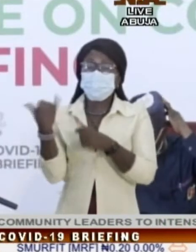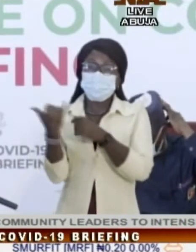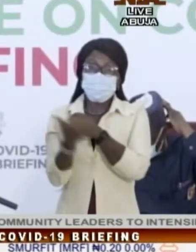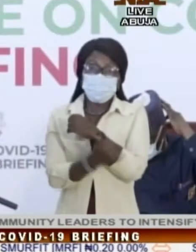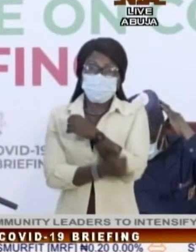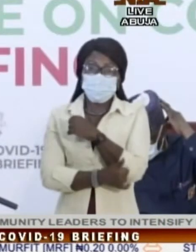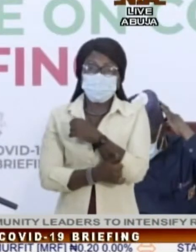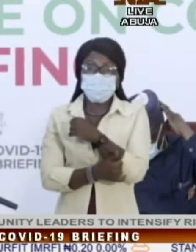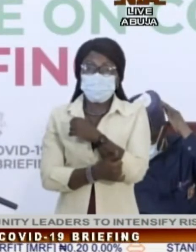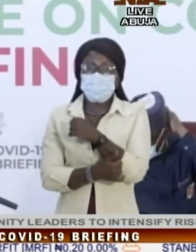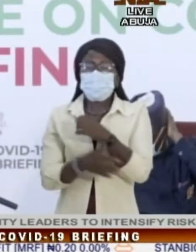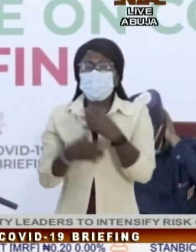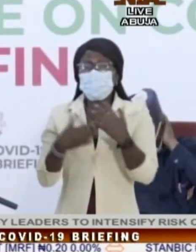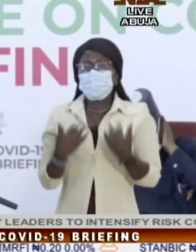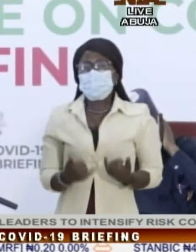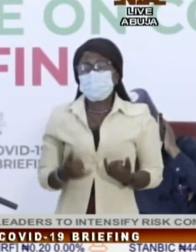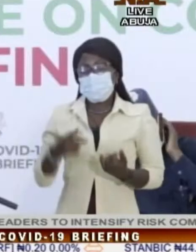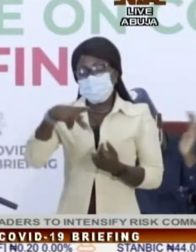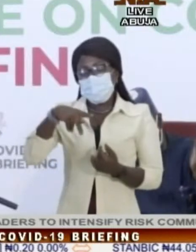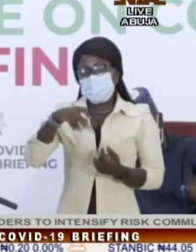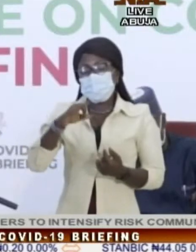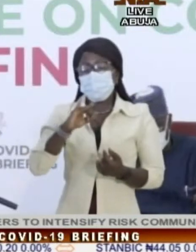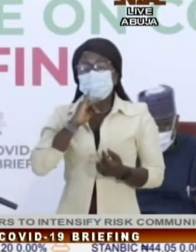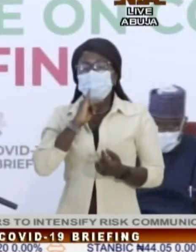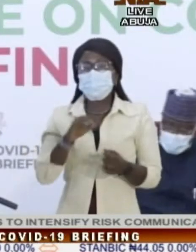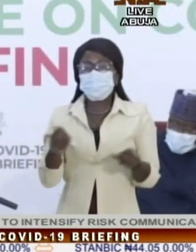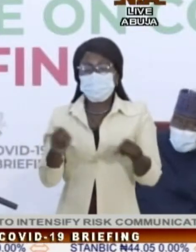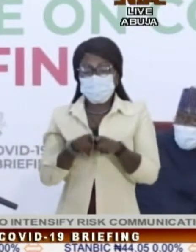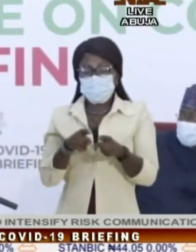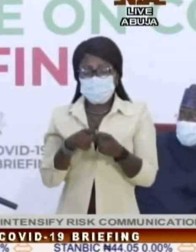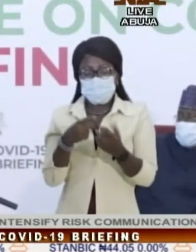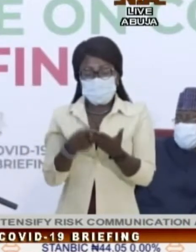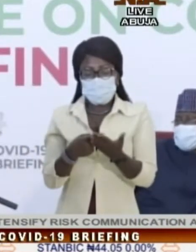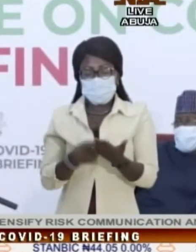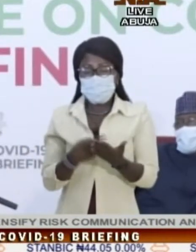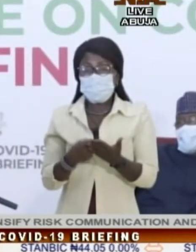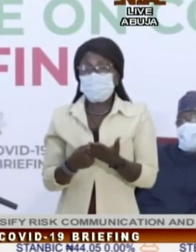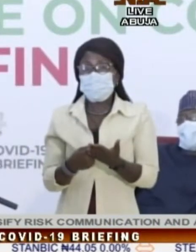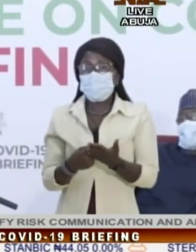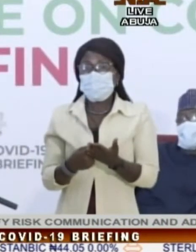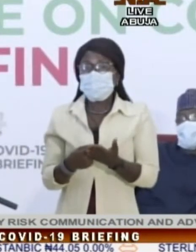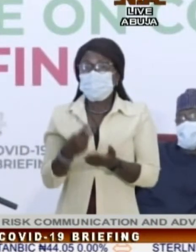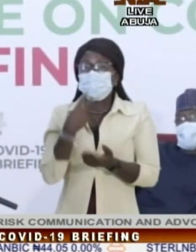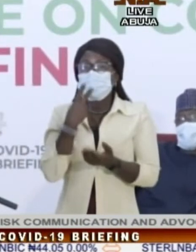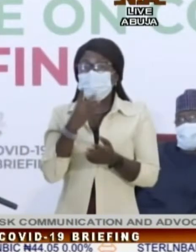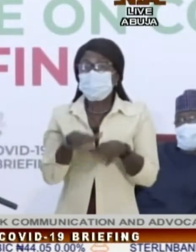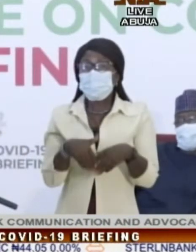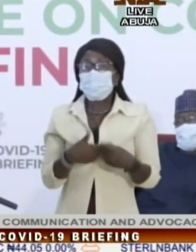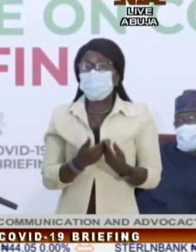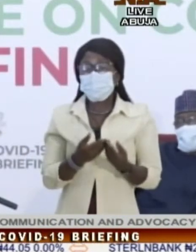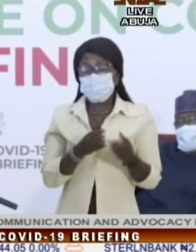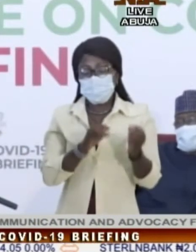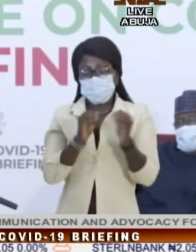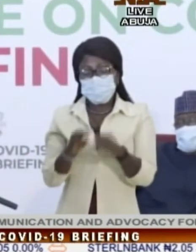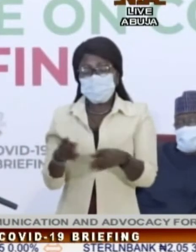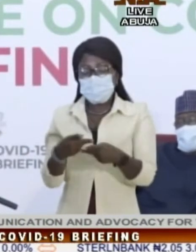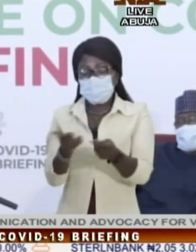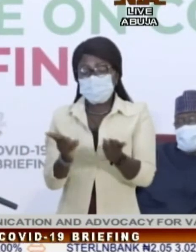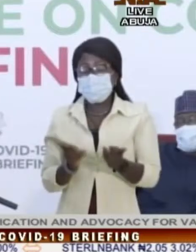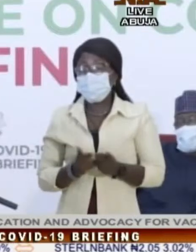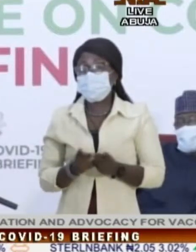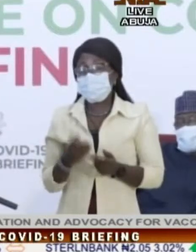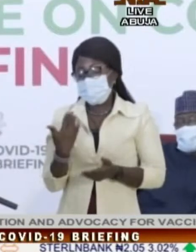To yau an ninka saboda rashin bin ƙa'ida. Ina so mutane su sani,